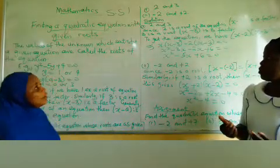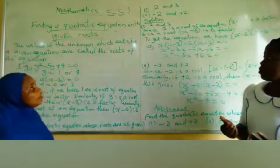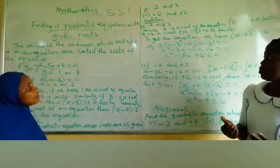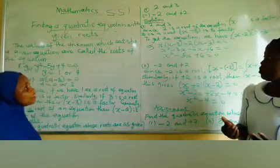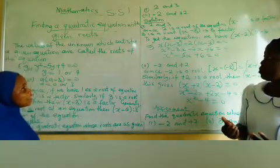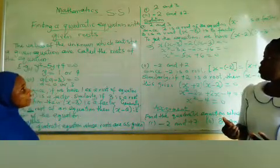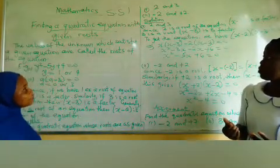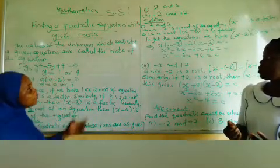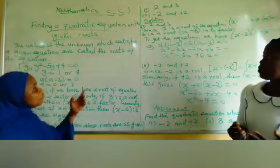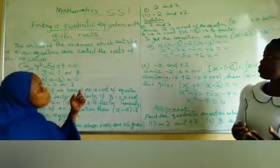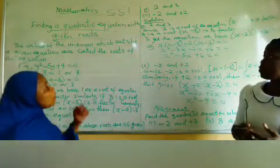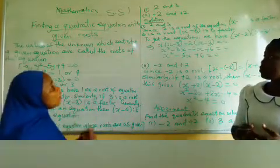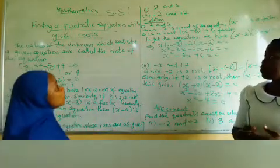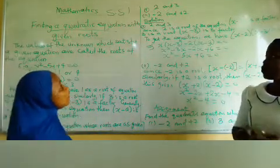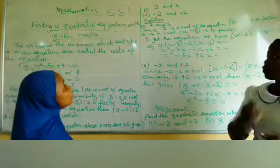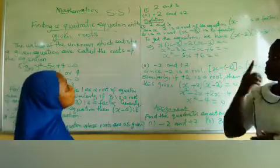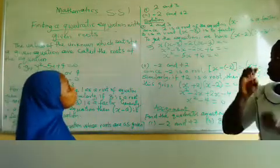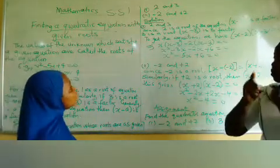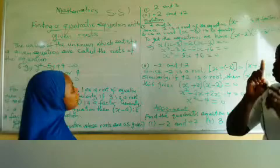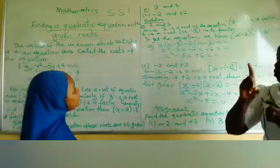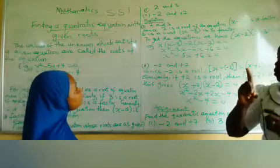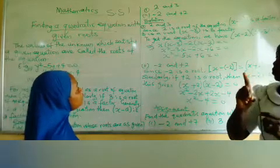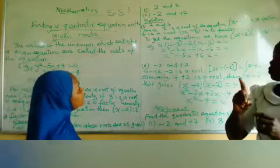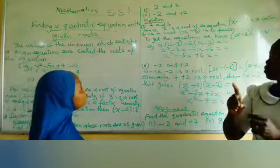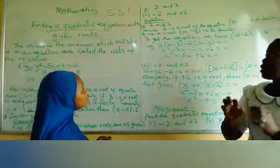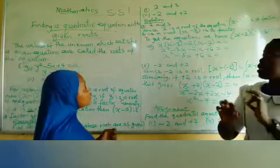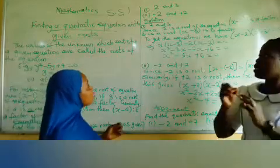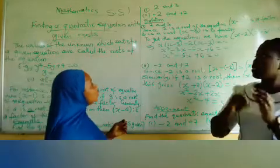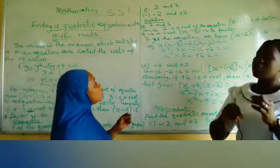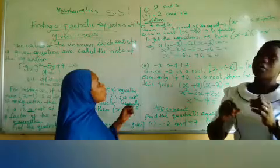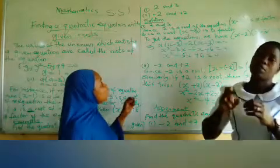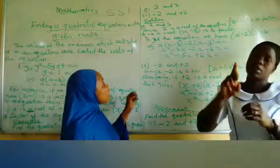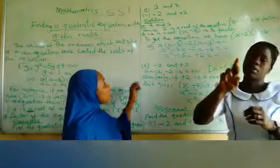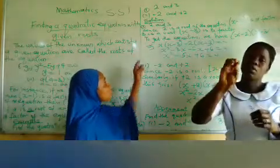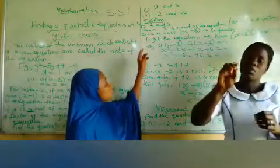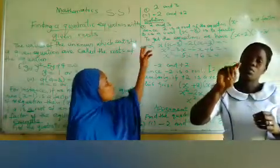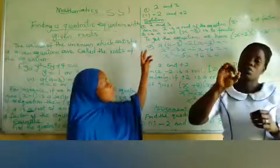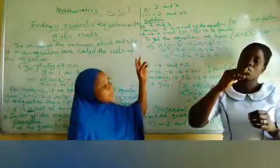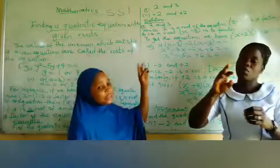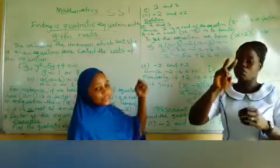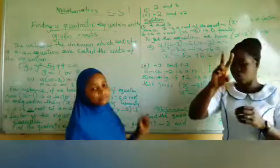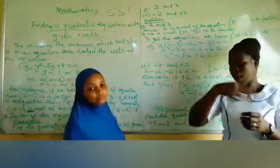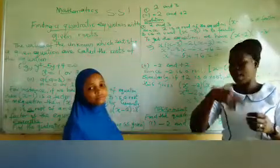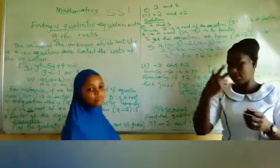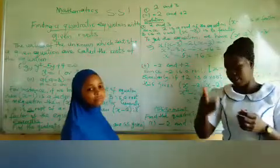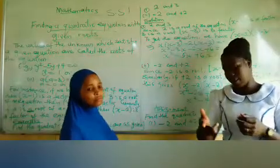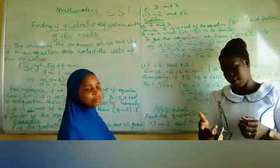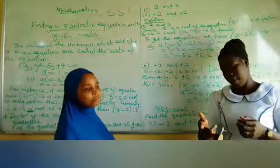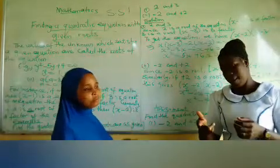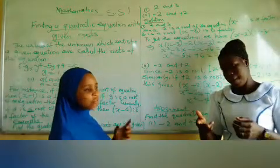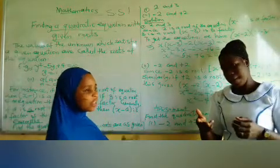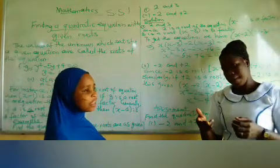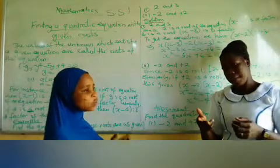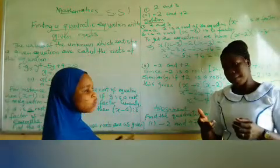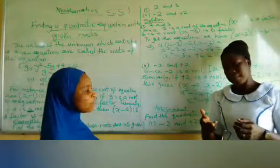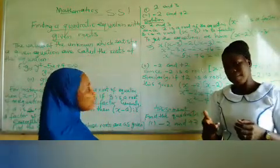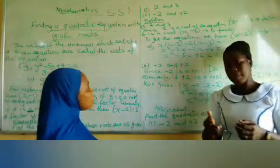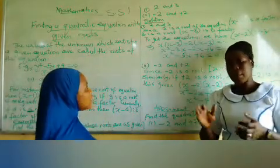Let's take it for number 1 now. If the root of equation are 2 and 3, take it one after the